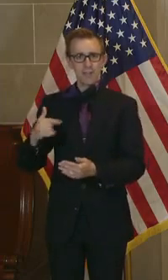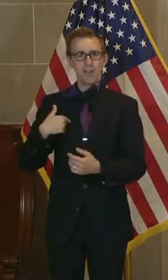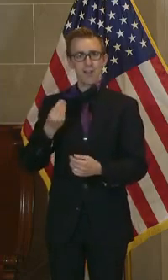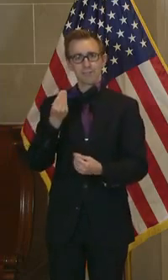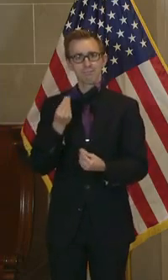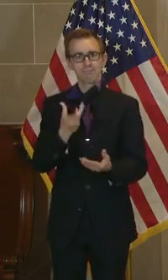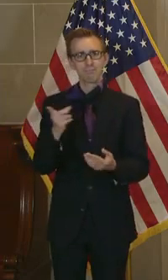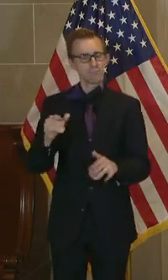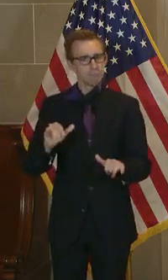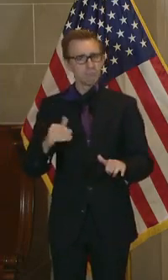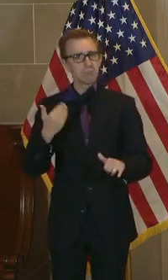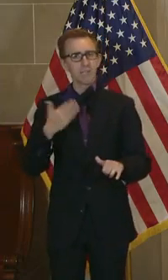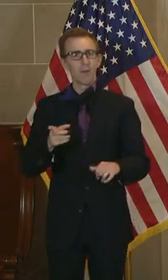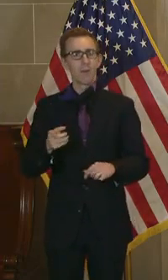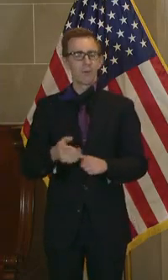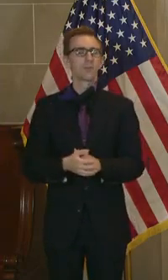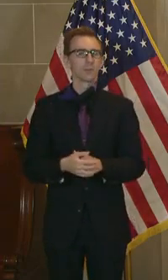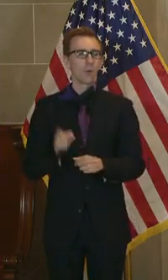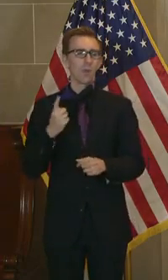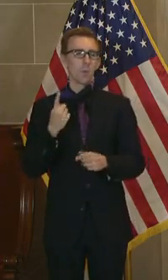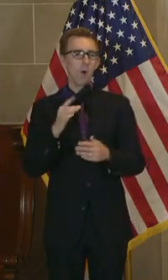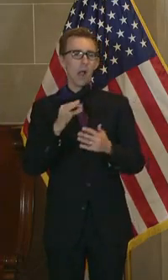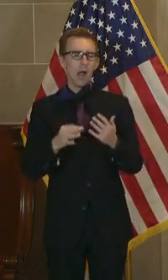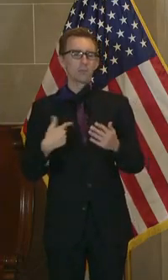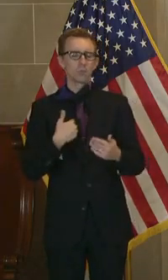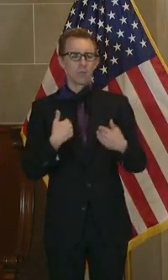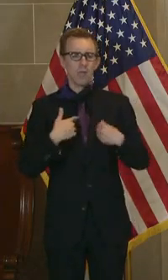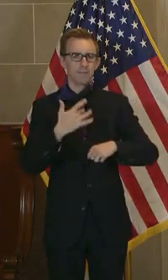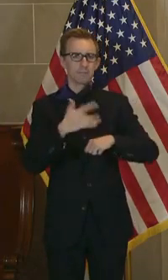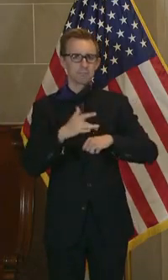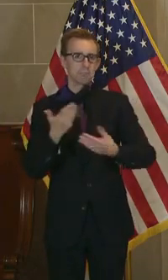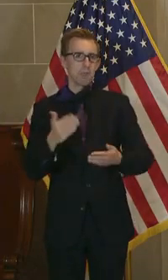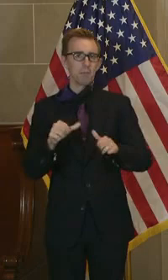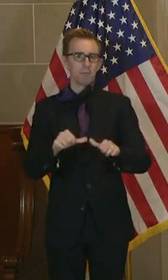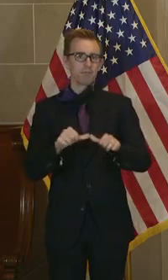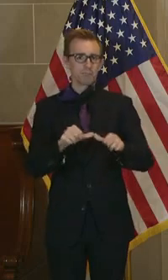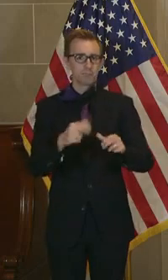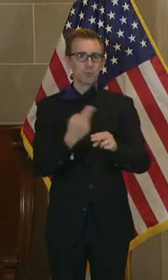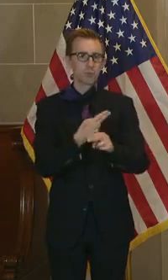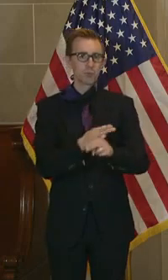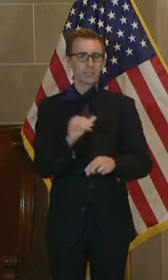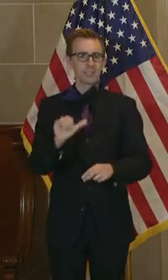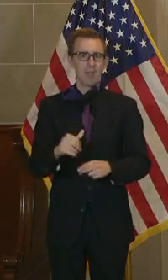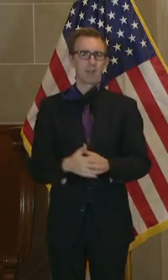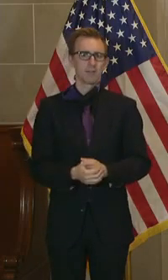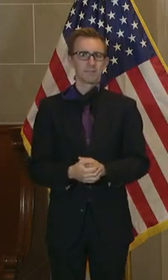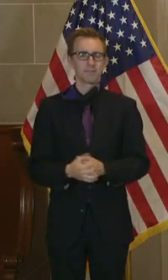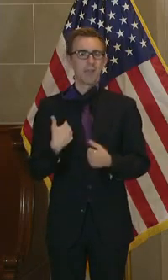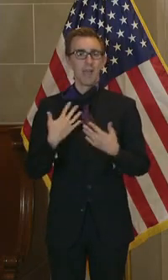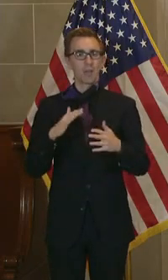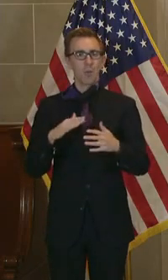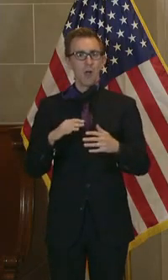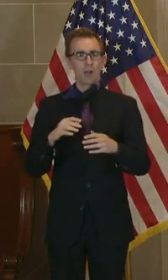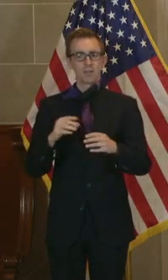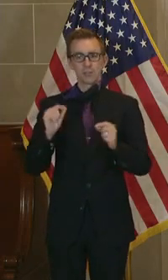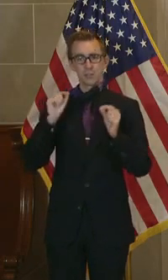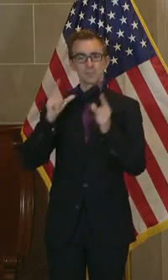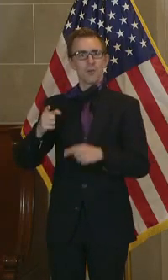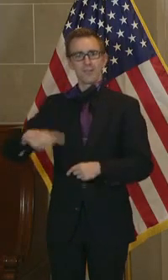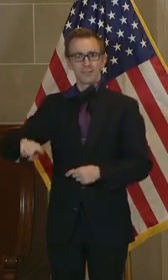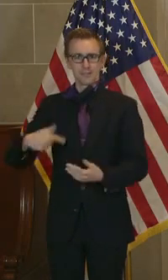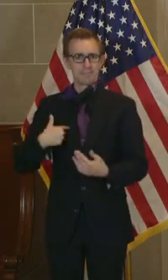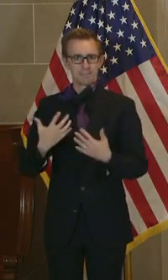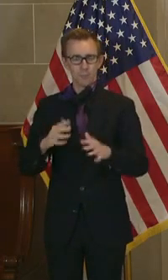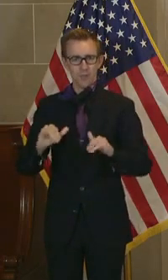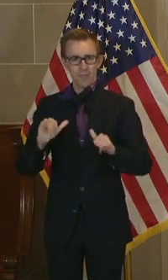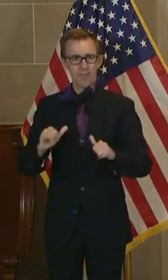but it's one of the options we have on the table that we might move forward using. So I don't want to blindside them, so I want to make sure you know